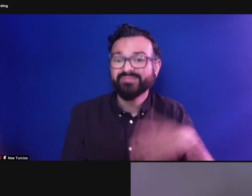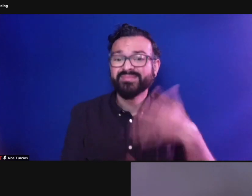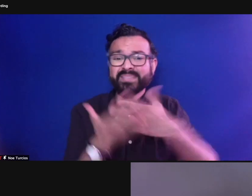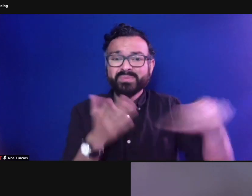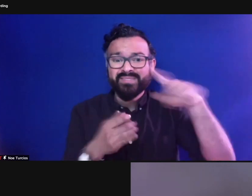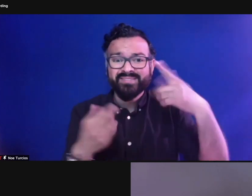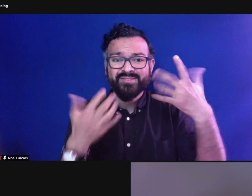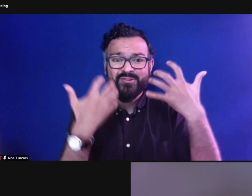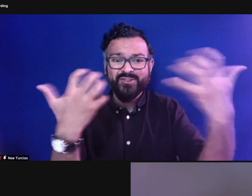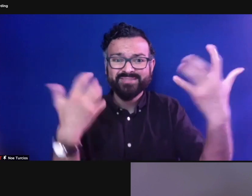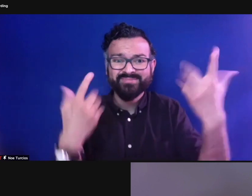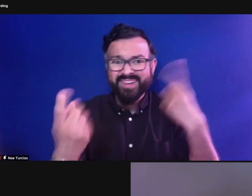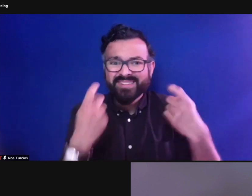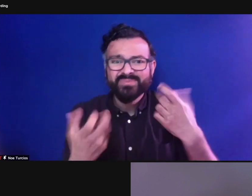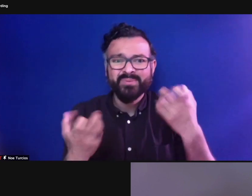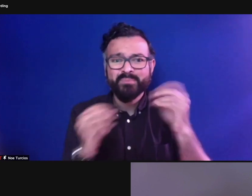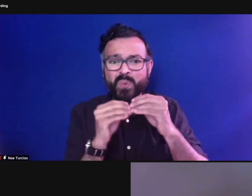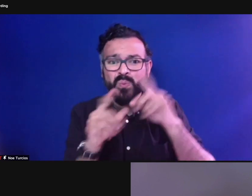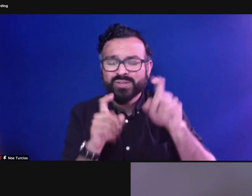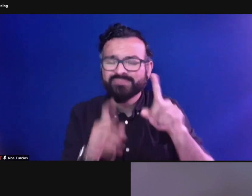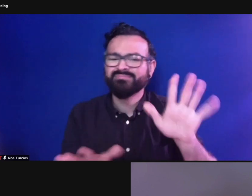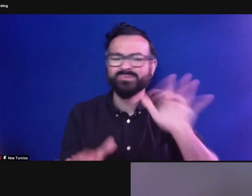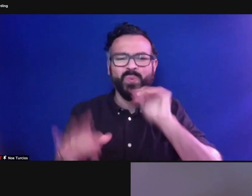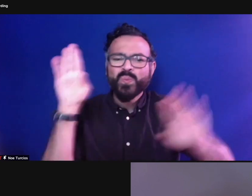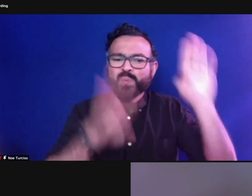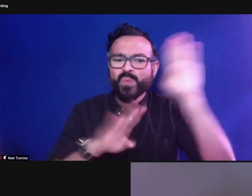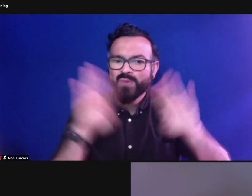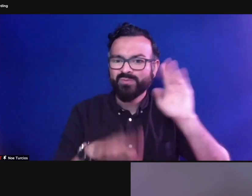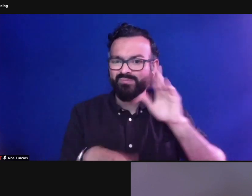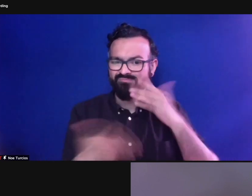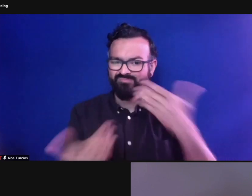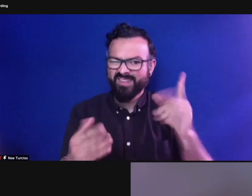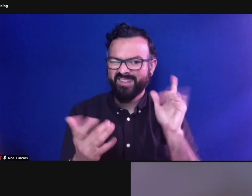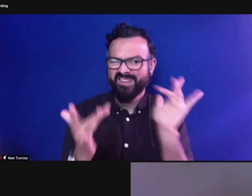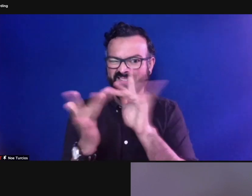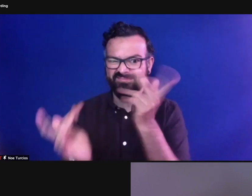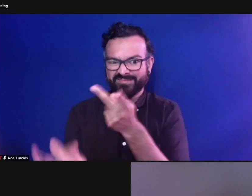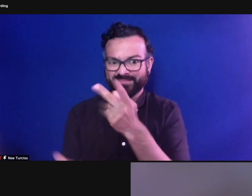be a little bit more creative with that and develop workshops for interpreters.